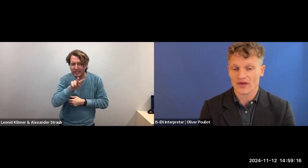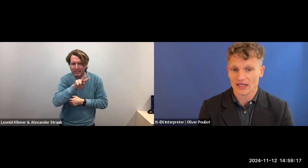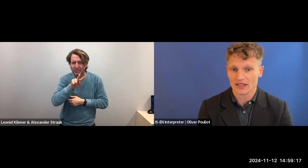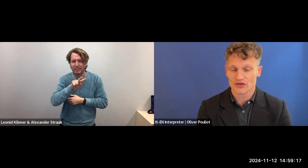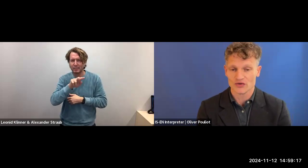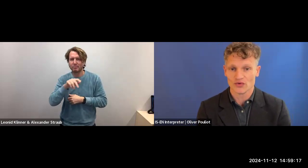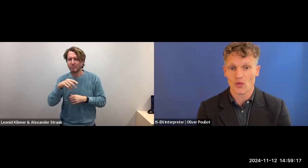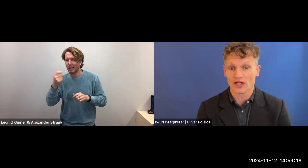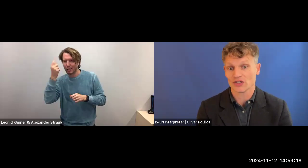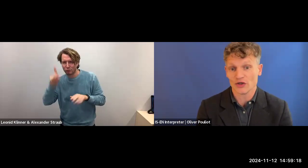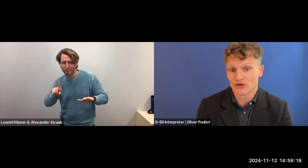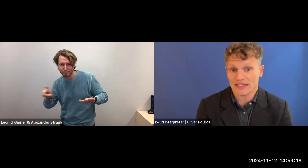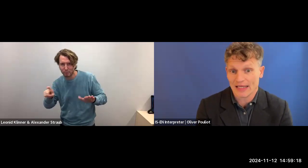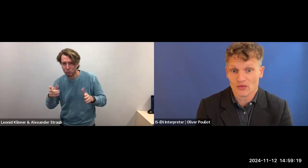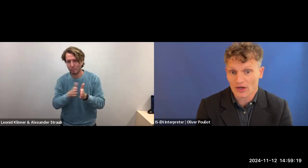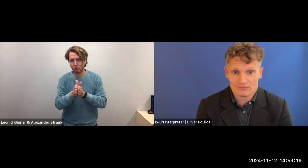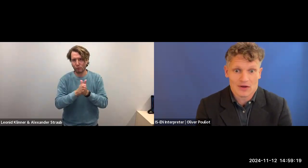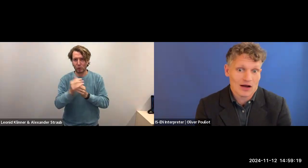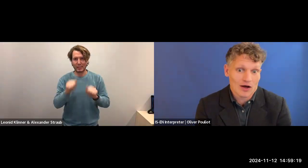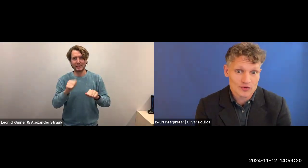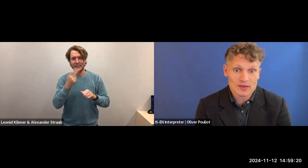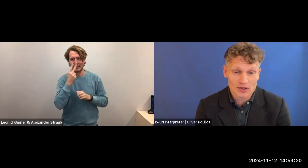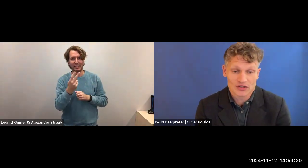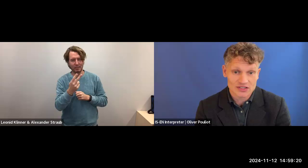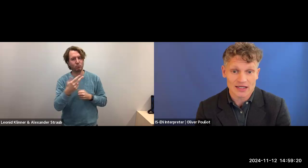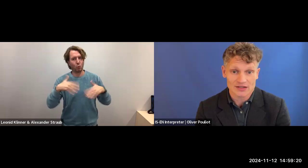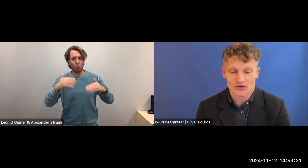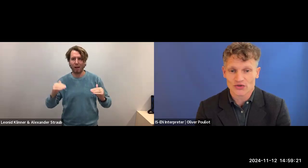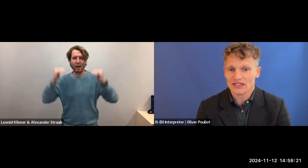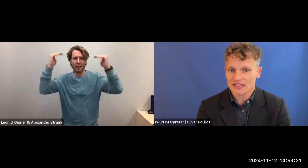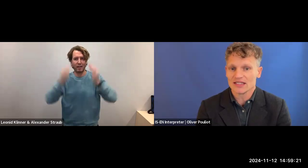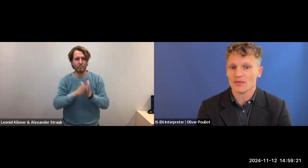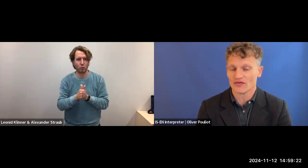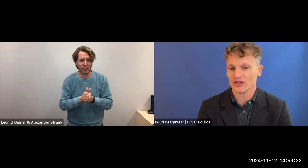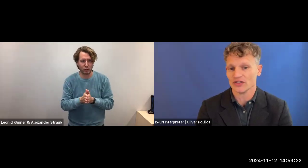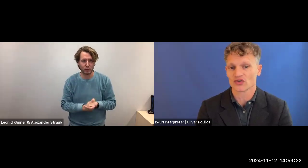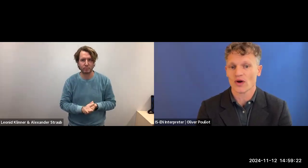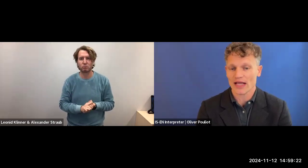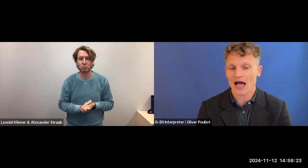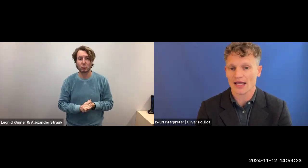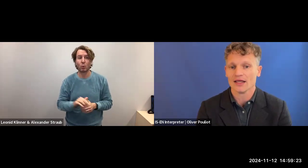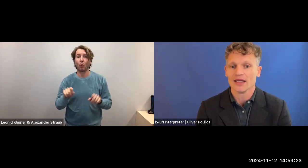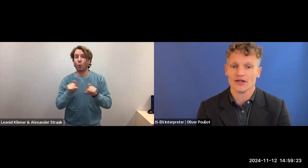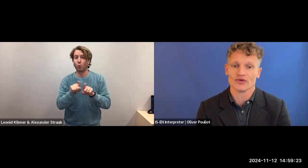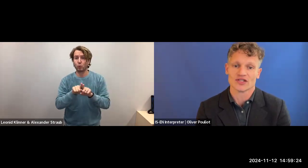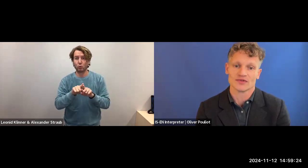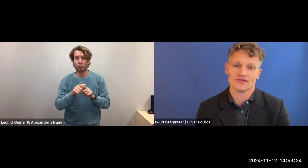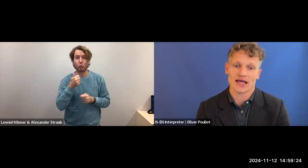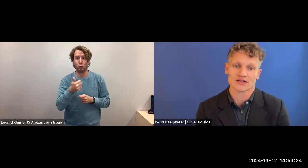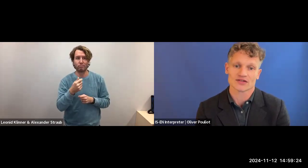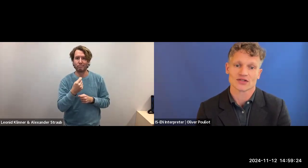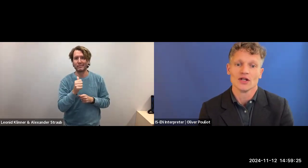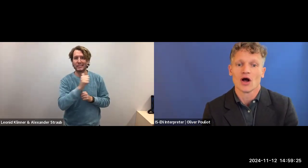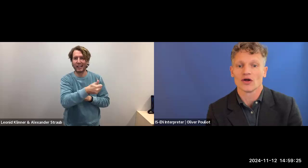very motivated to want to understand what other people are signing. So you can see the motivation is quite high in